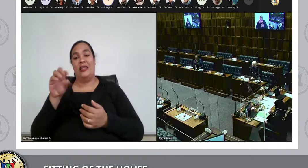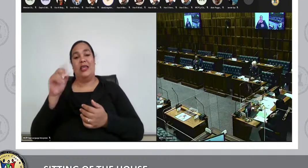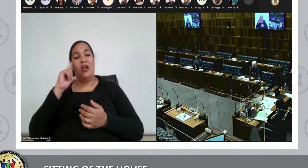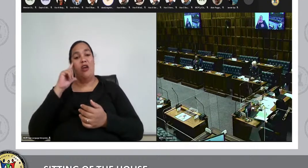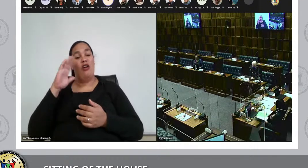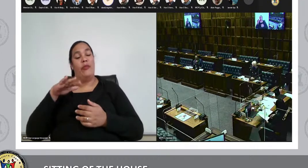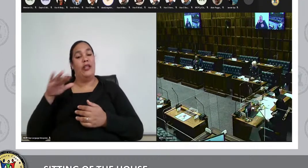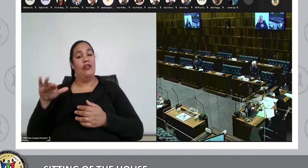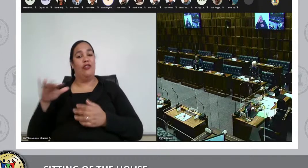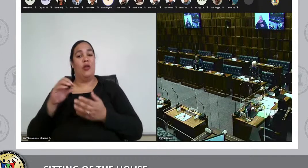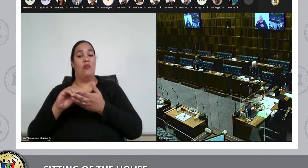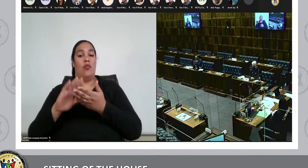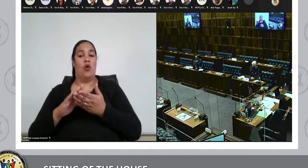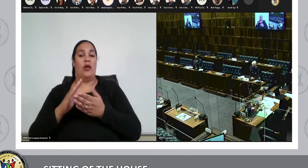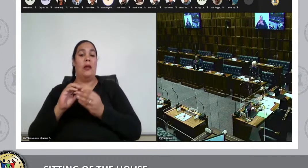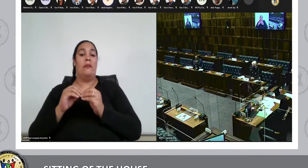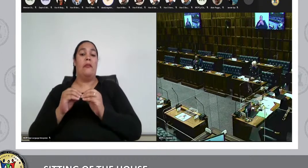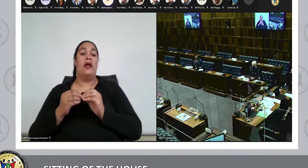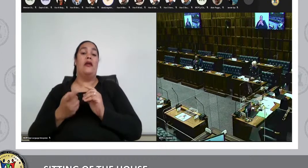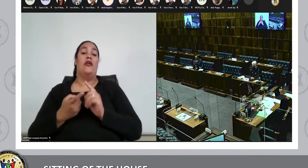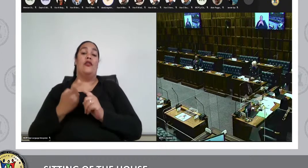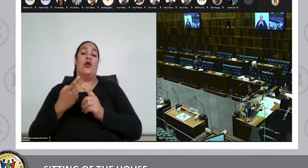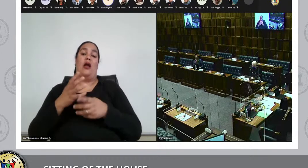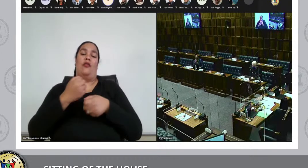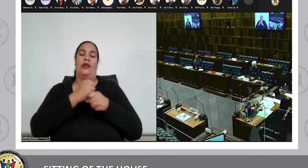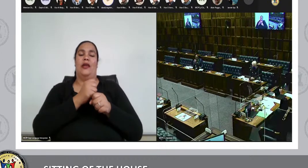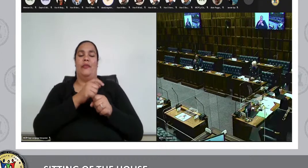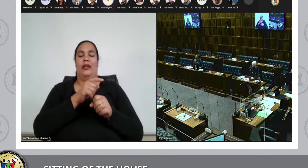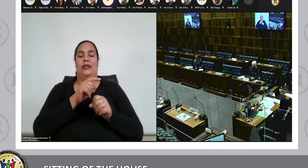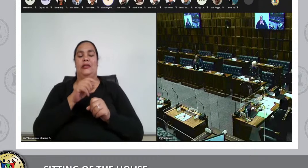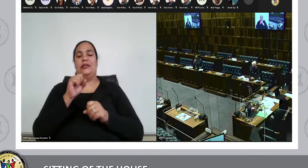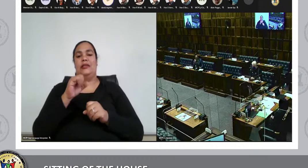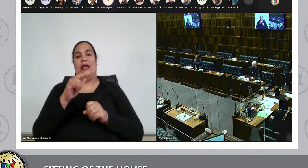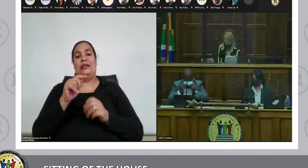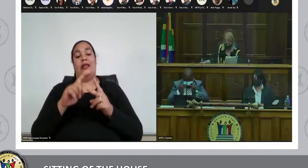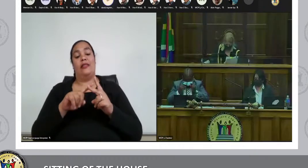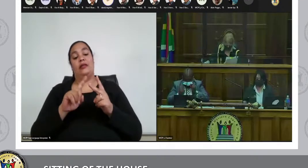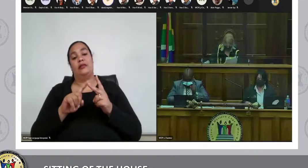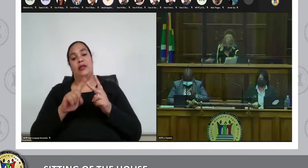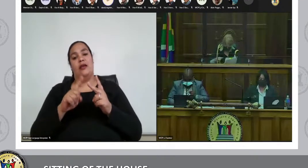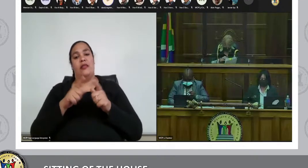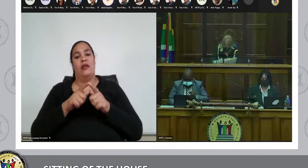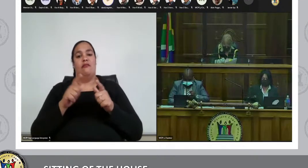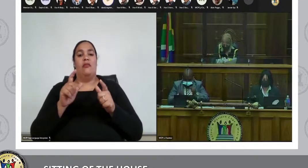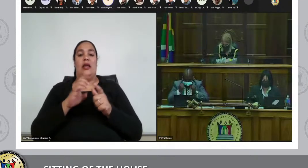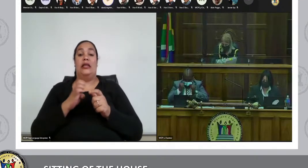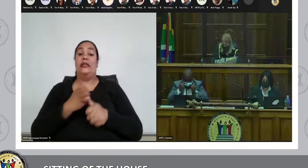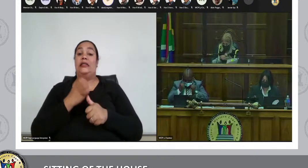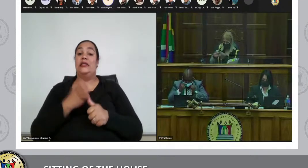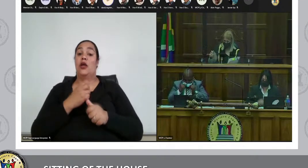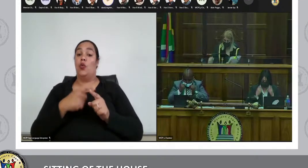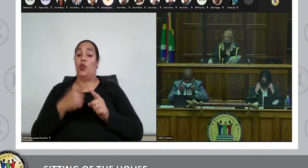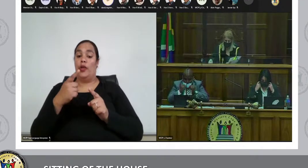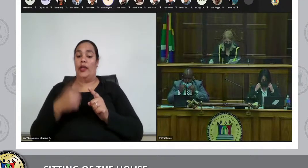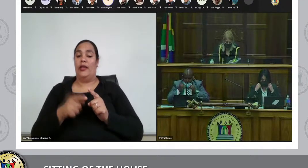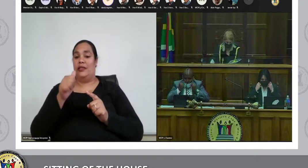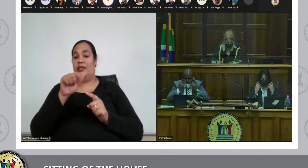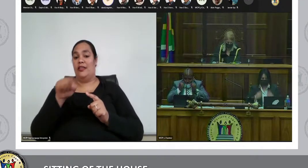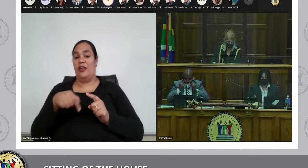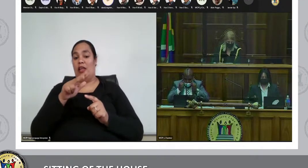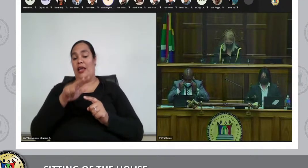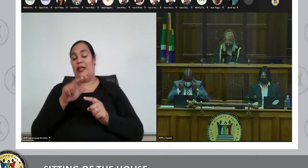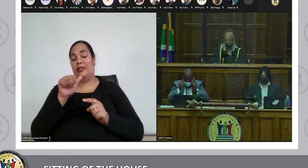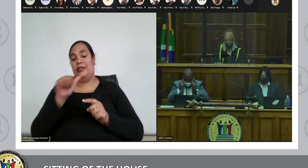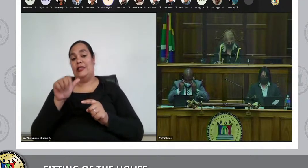accommodation bookings made via the campaign site. The second burst, which was over the Easter weekend,